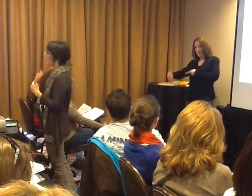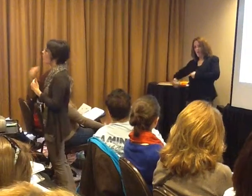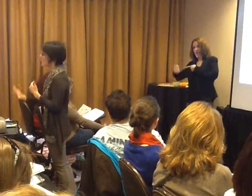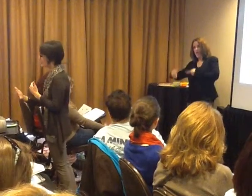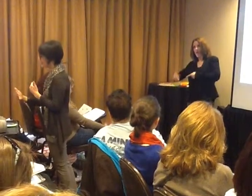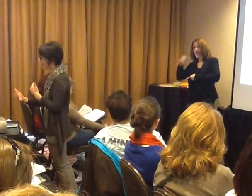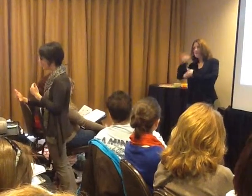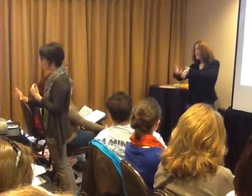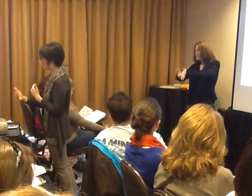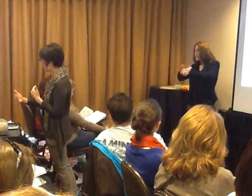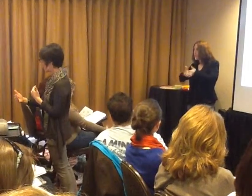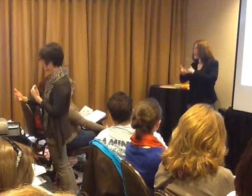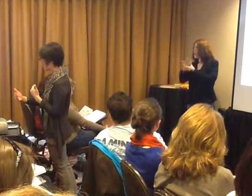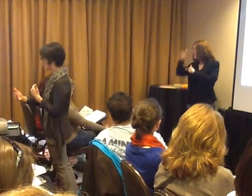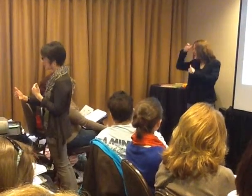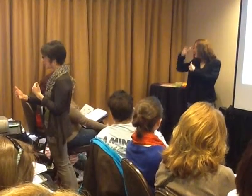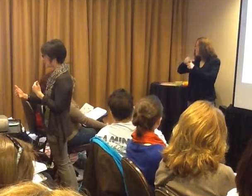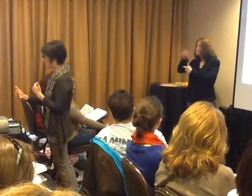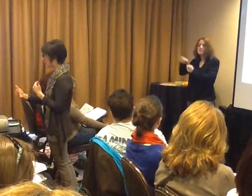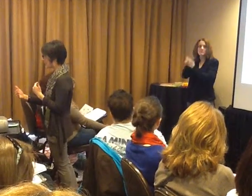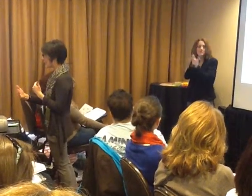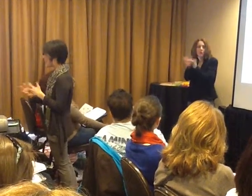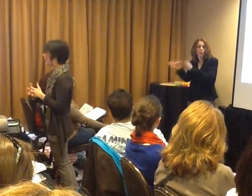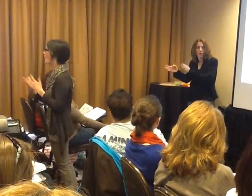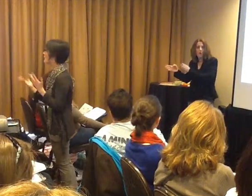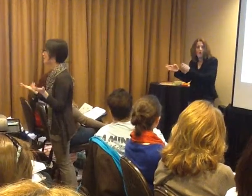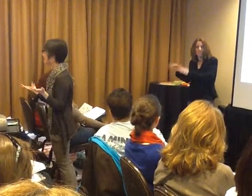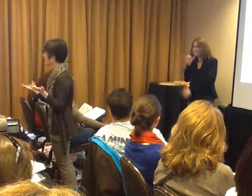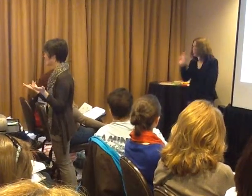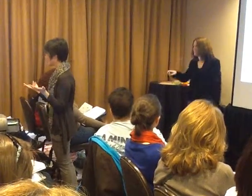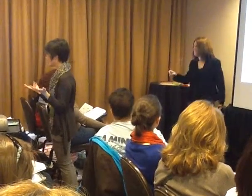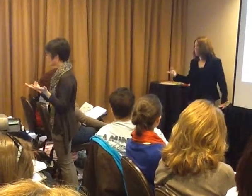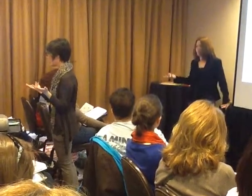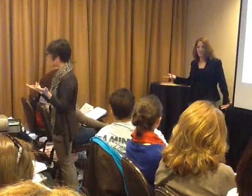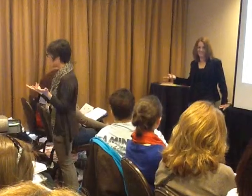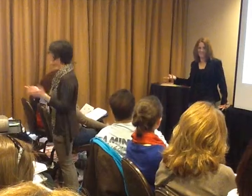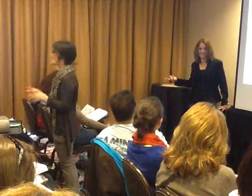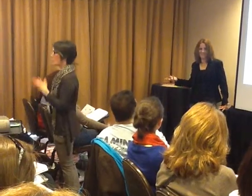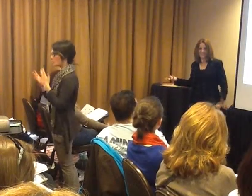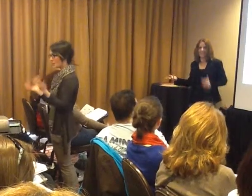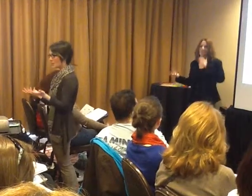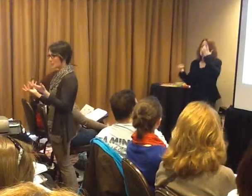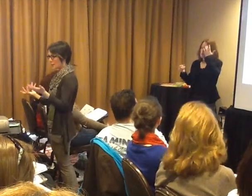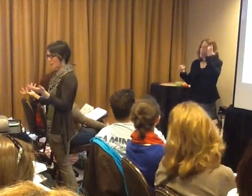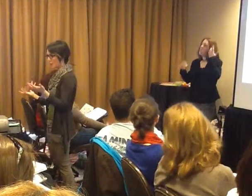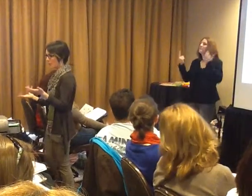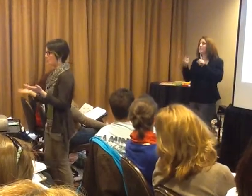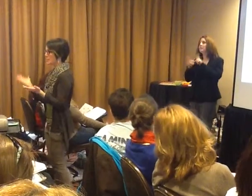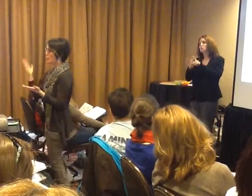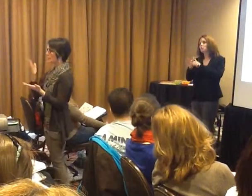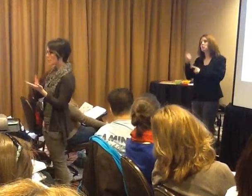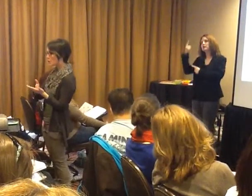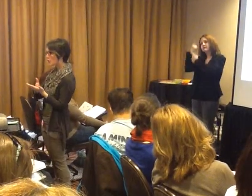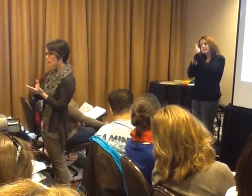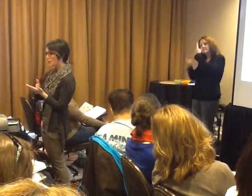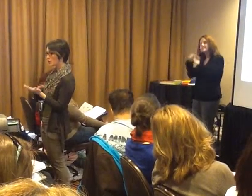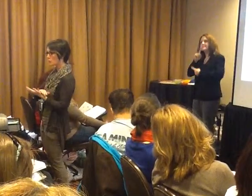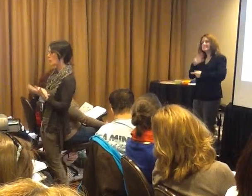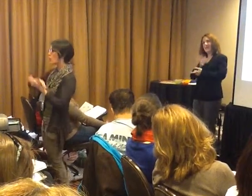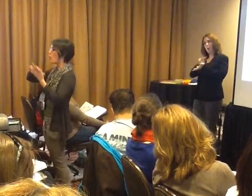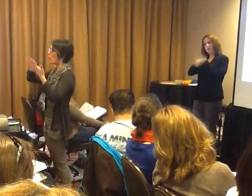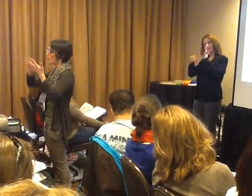we're requiring them to recall it in a particular order when that's not necessary. So something to think about, is our intention